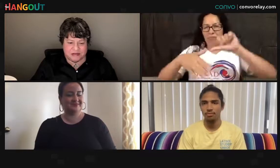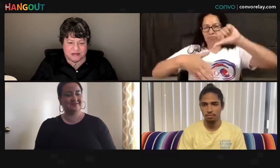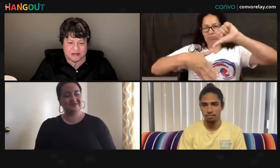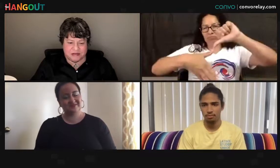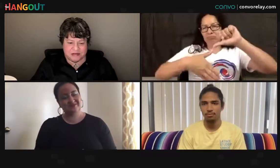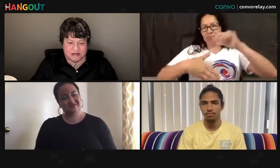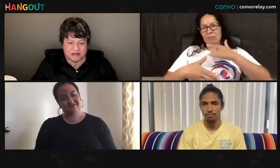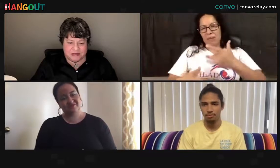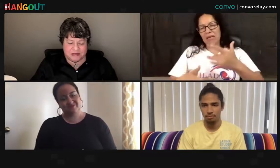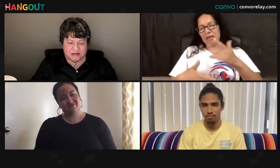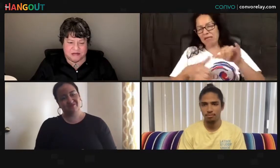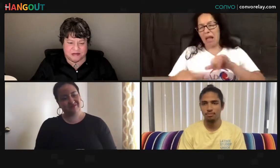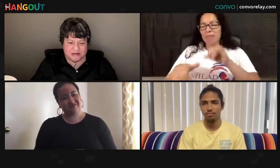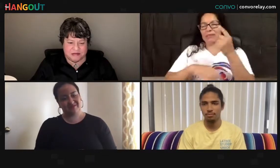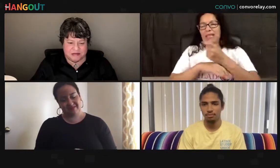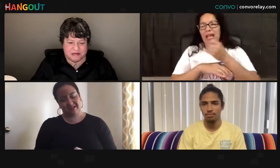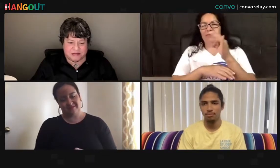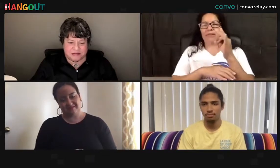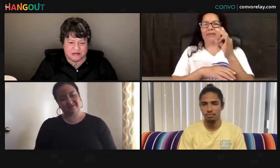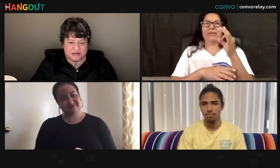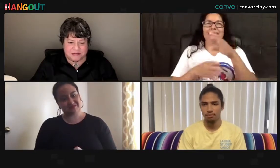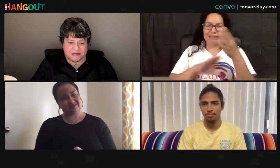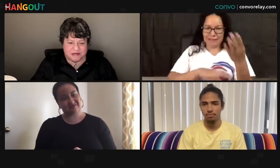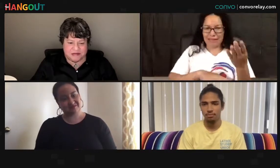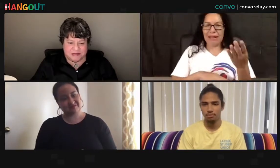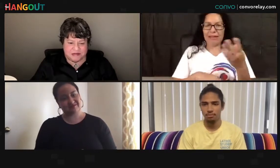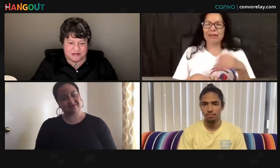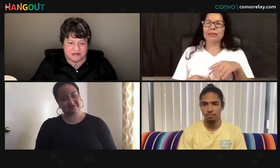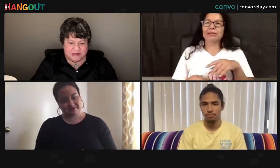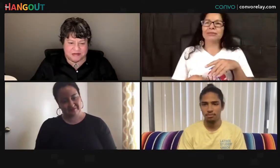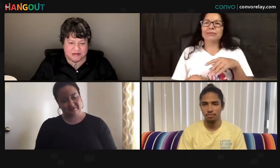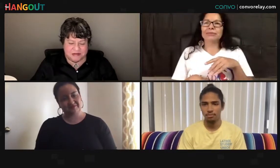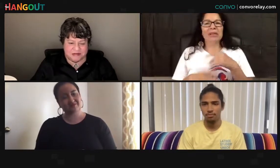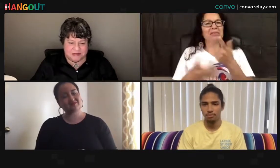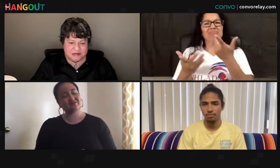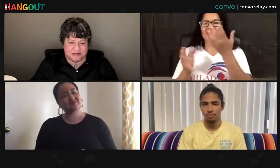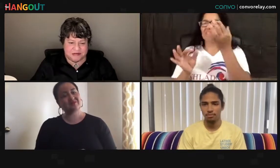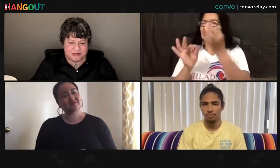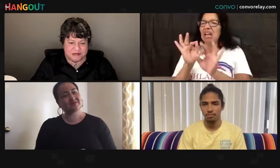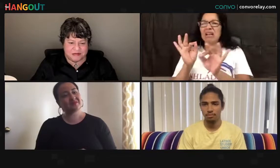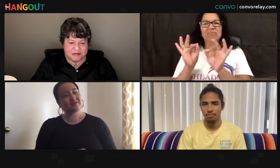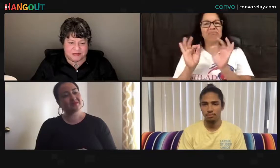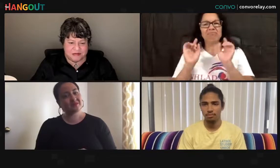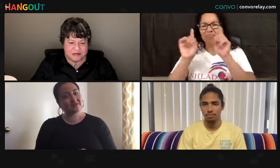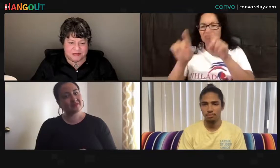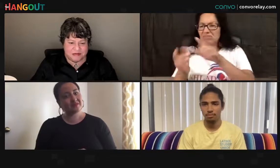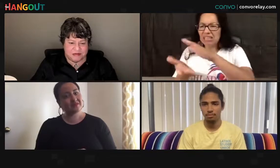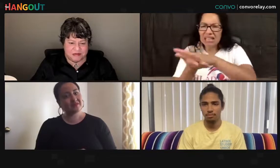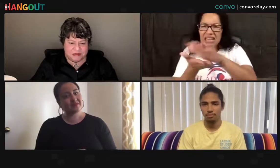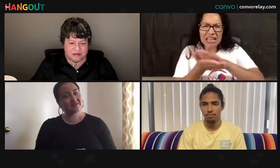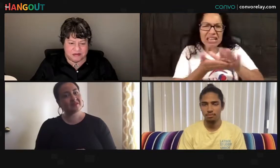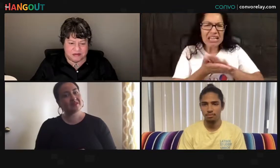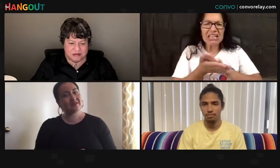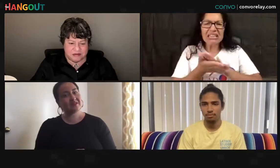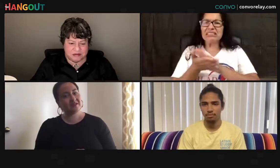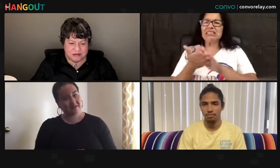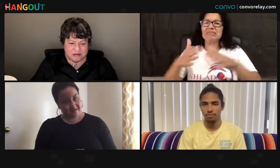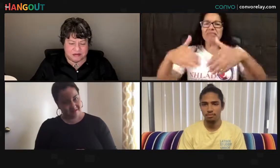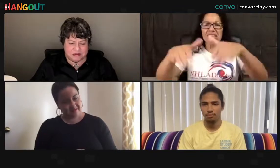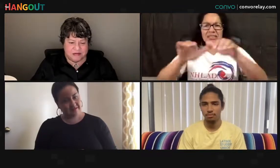And commonly in Central South America, Day of the Dead is October, November. So we were just went